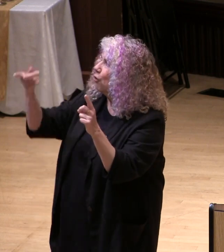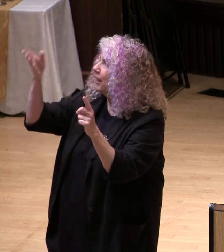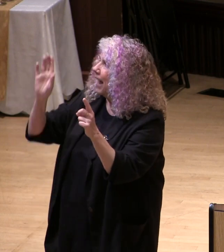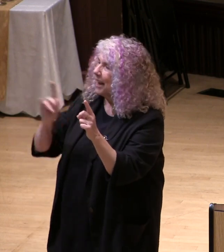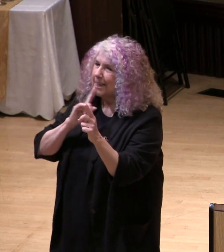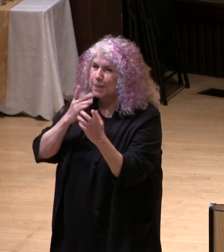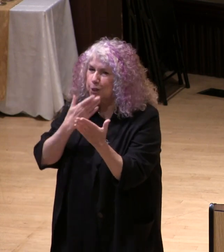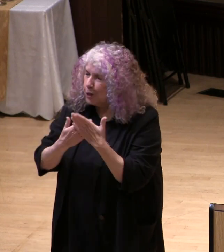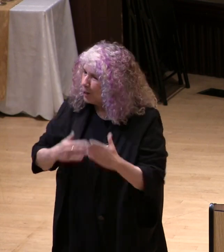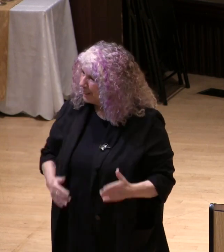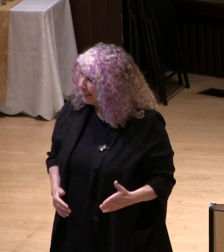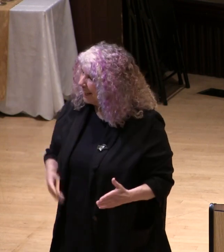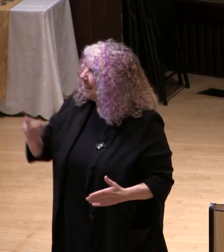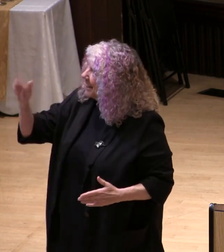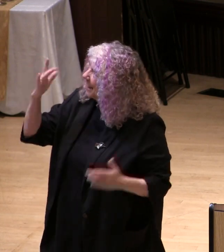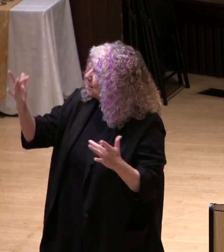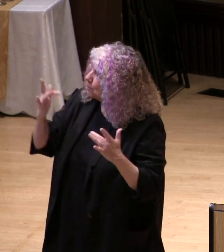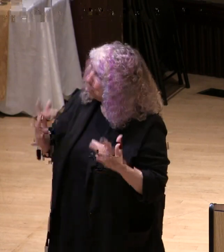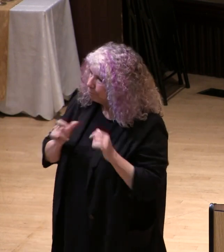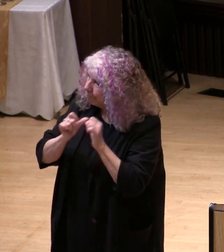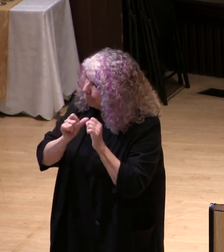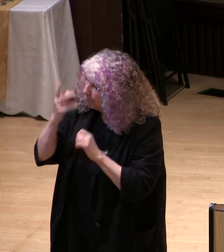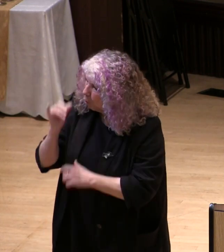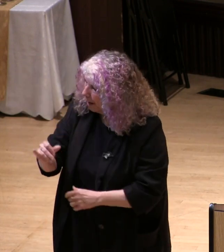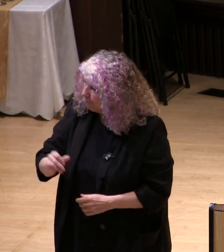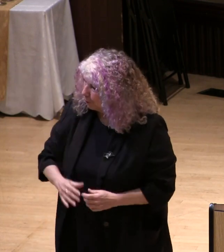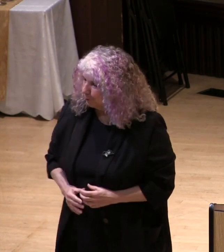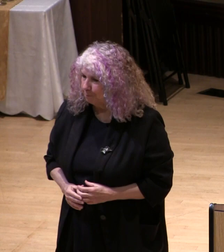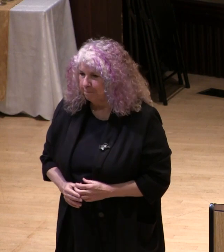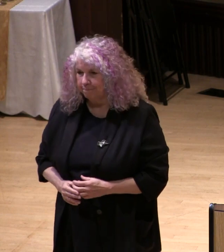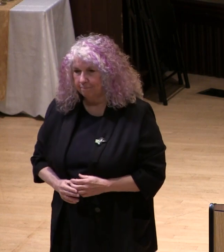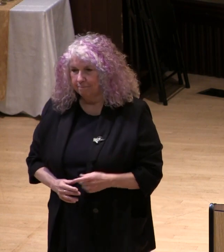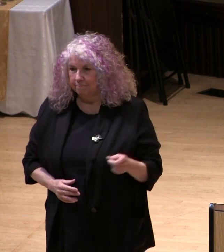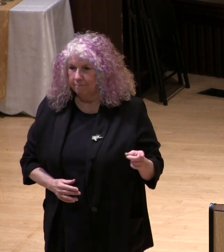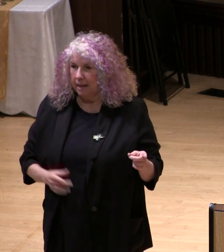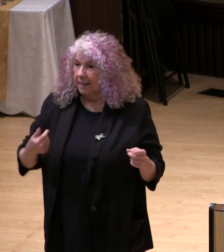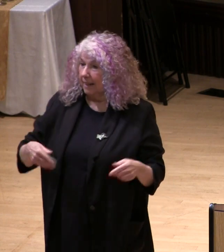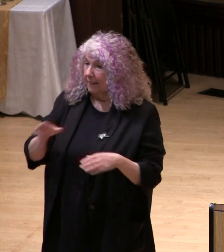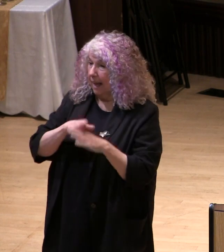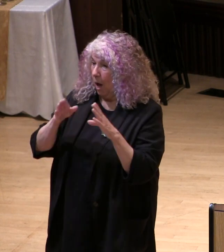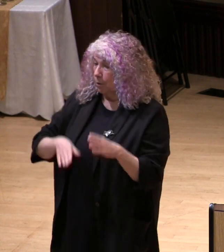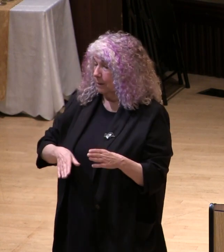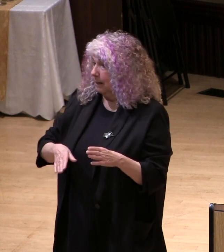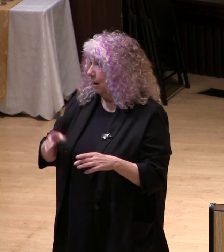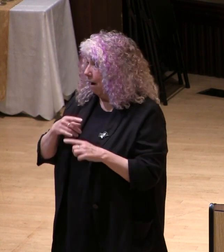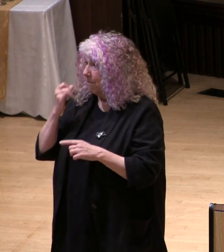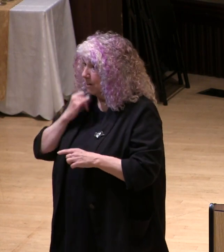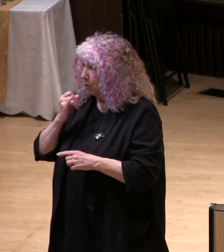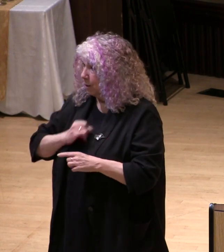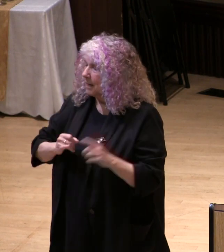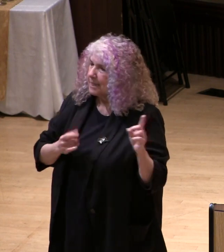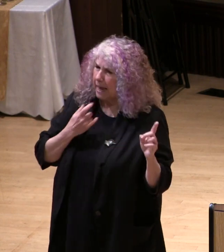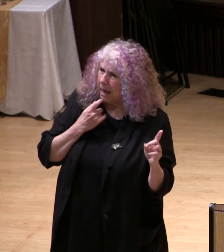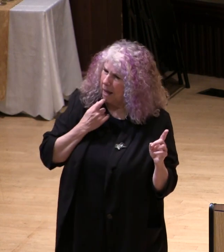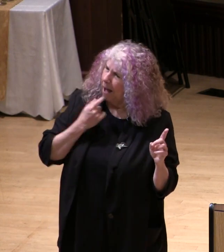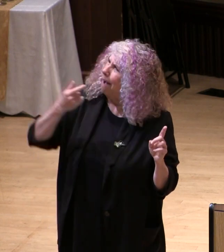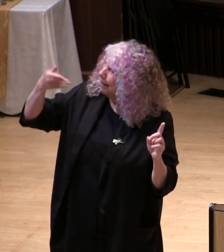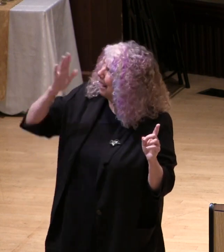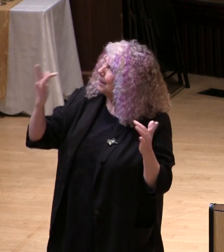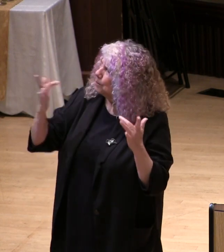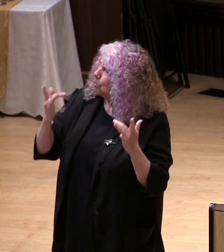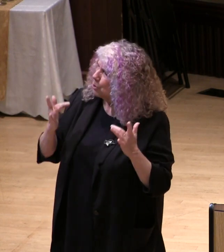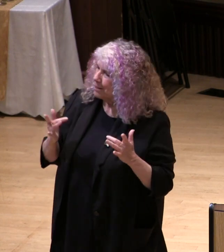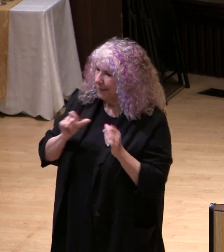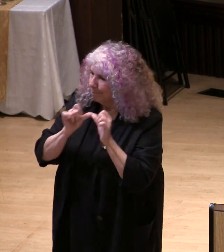God is good. God's mercy endures forever. Let the house of Israel say, "God's